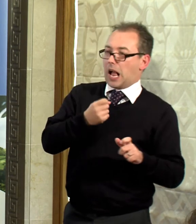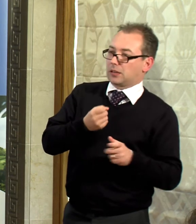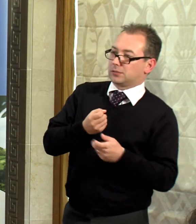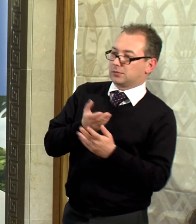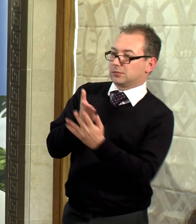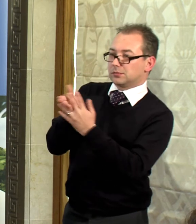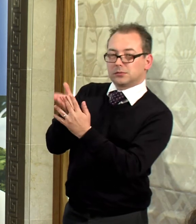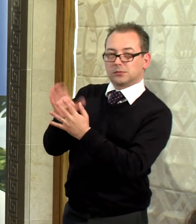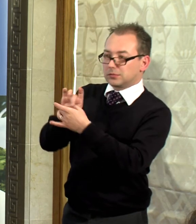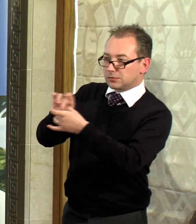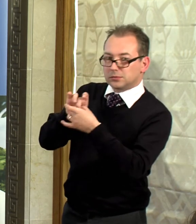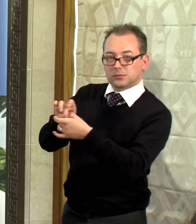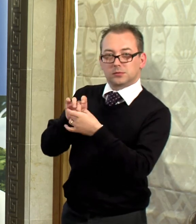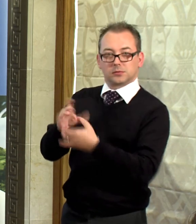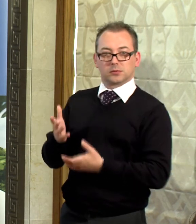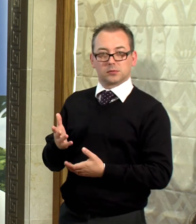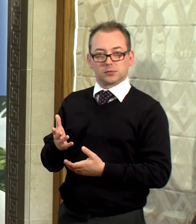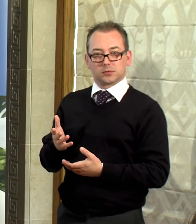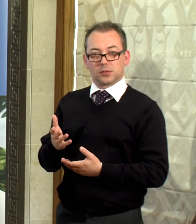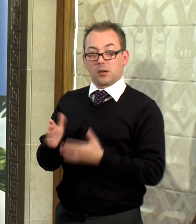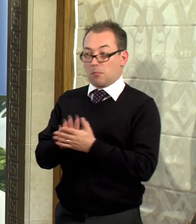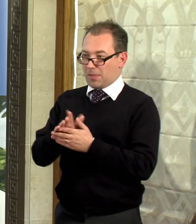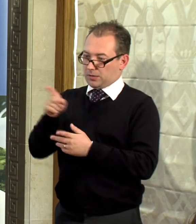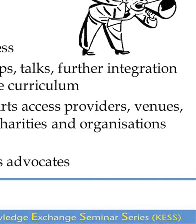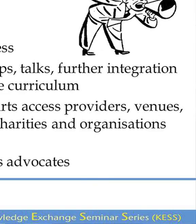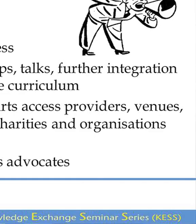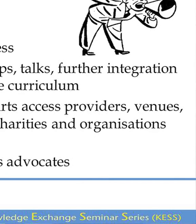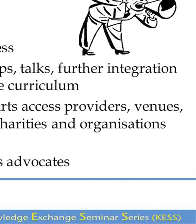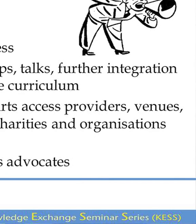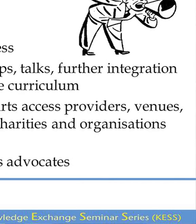facilities by making them more widely available for everyone.